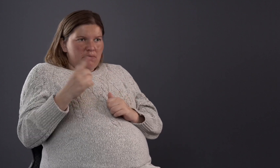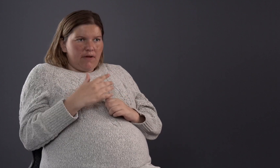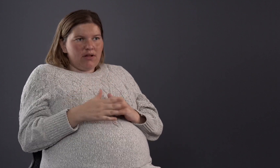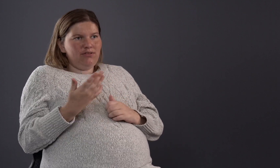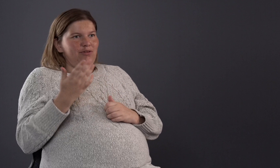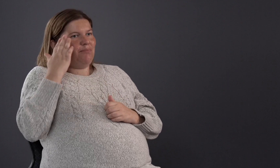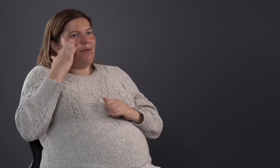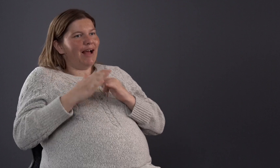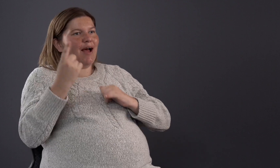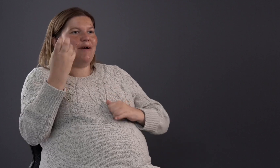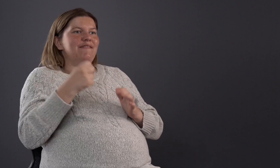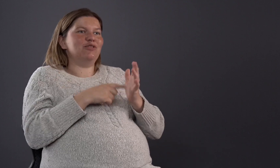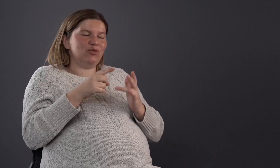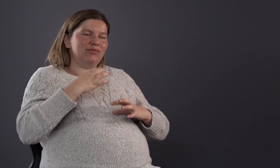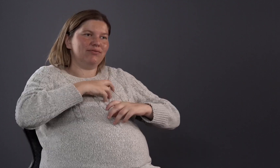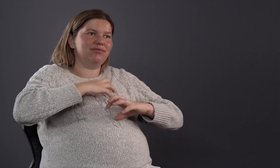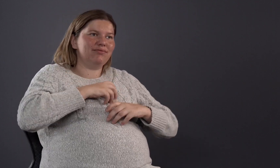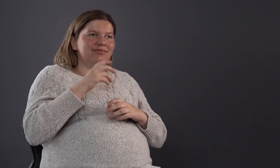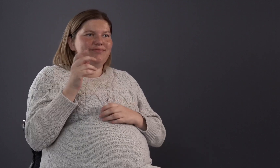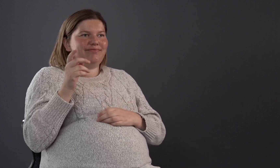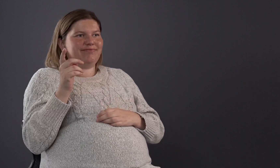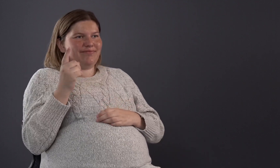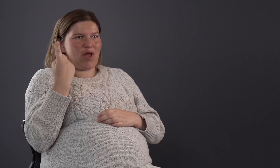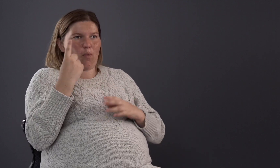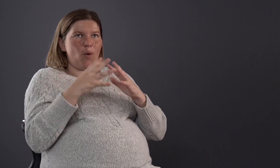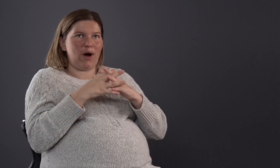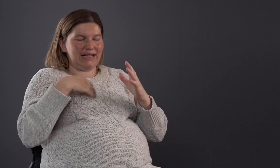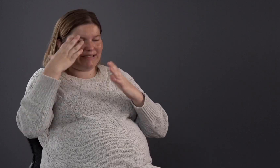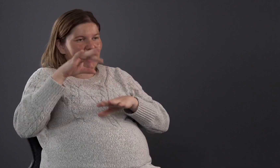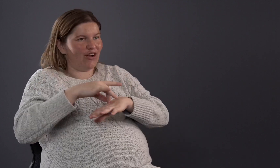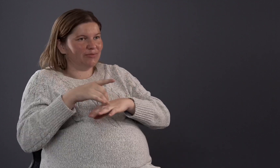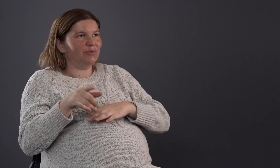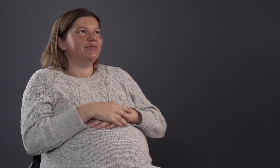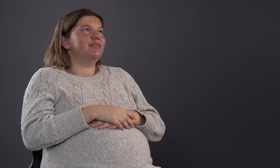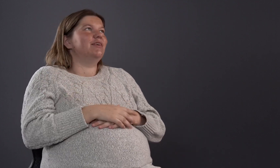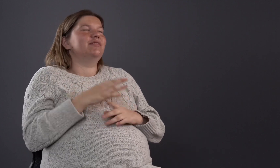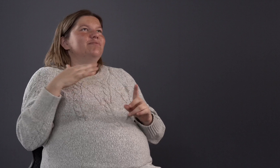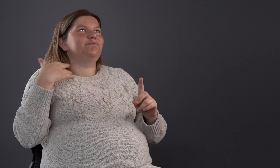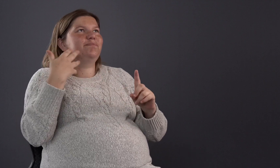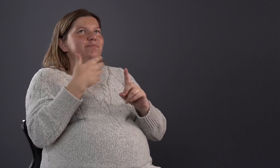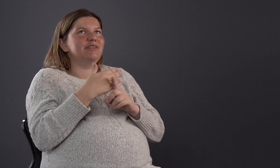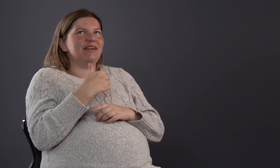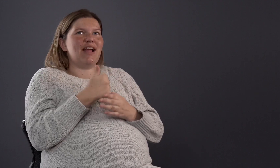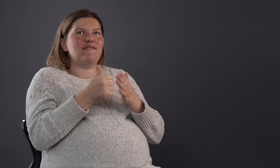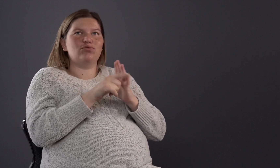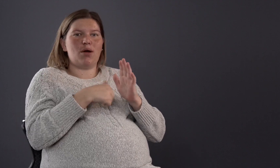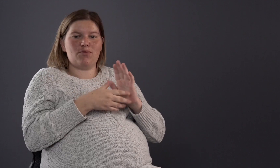came. So it was up to Mum to be on call to interpret for my entire stay, which lasted a week. This kind of thing always happens